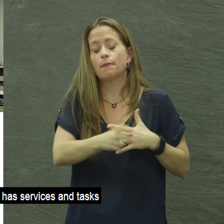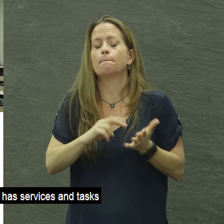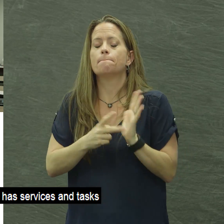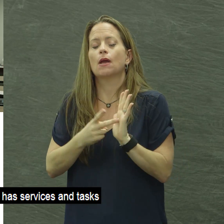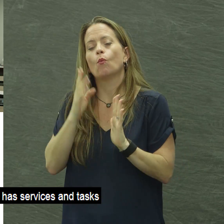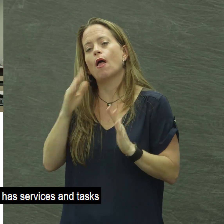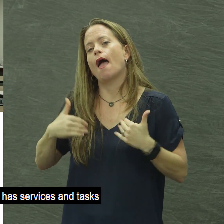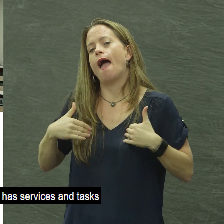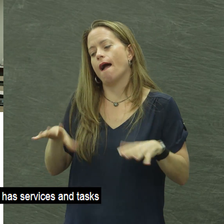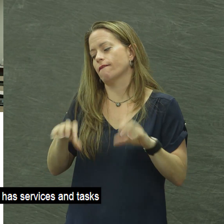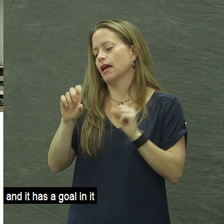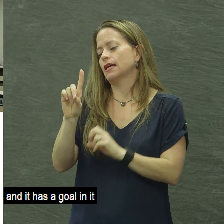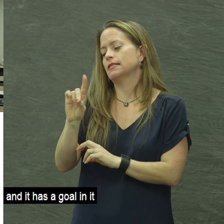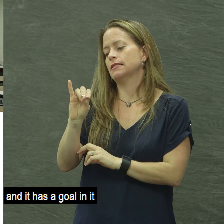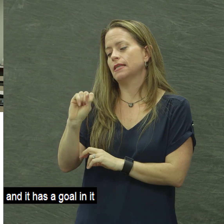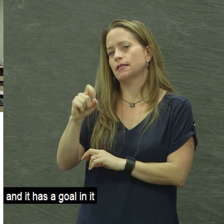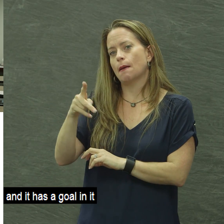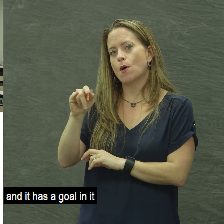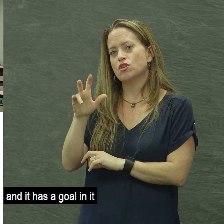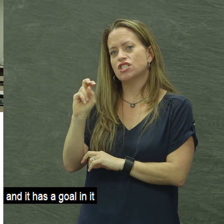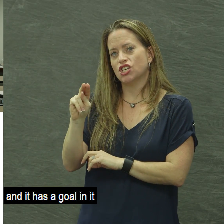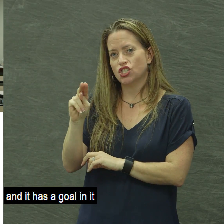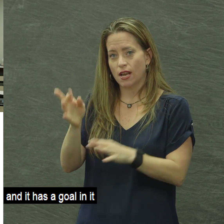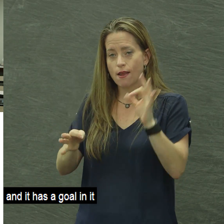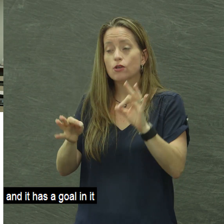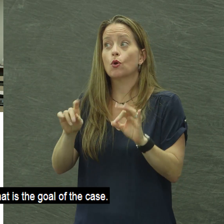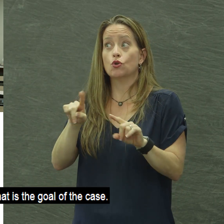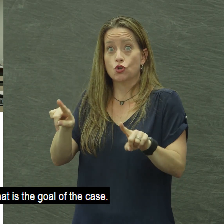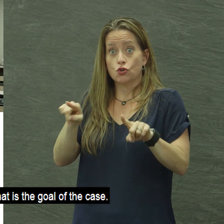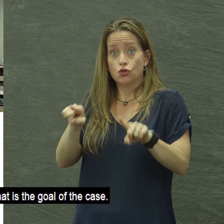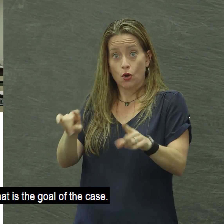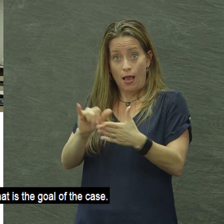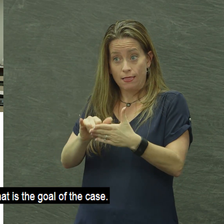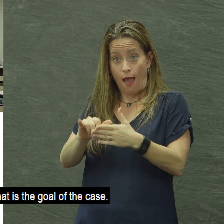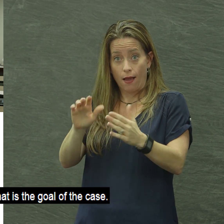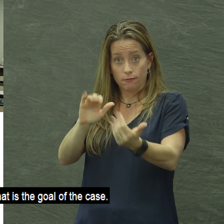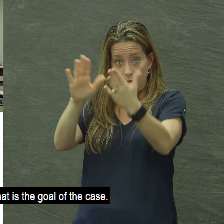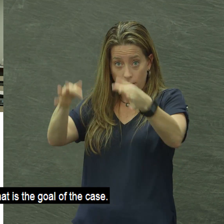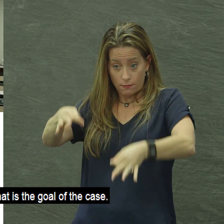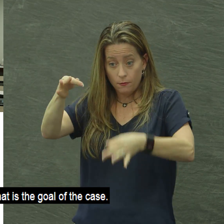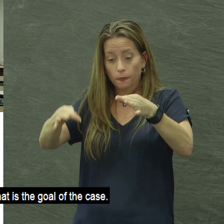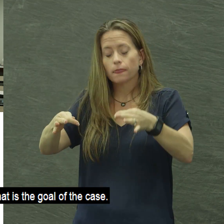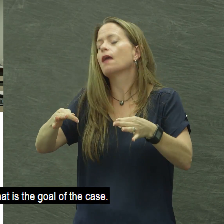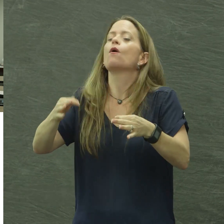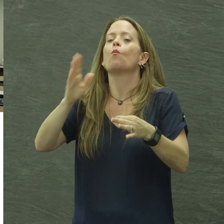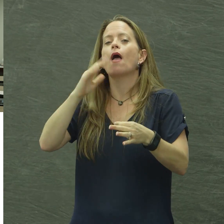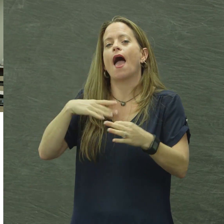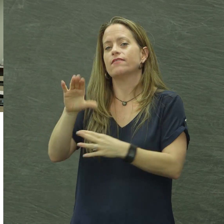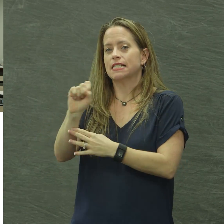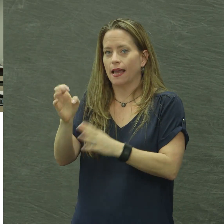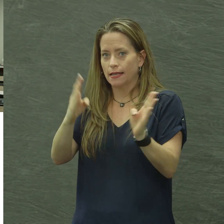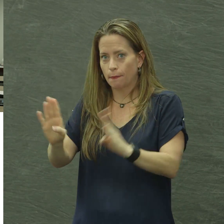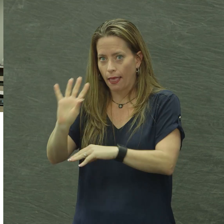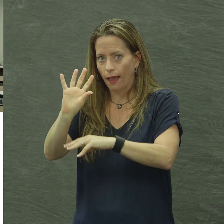has services and tasks, and it has a goal in it that is the goal of the case.